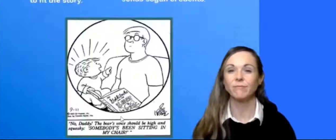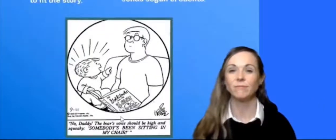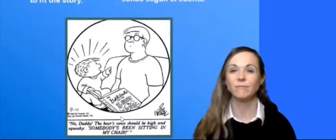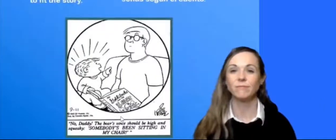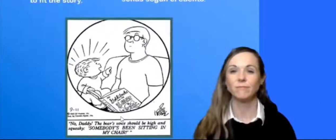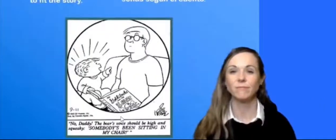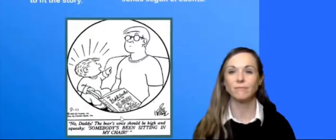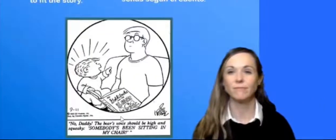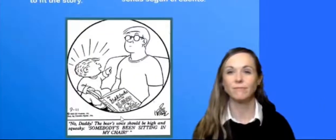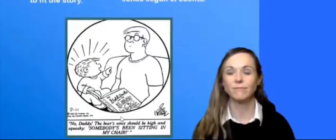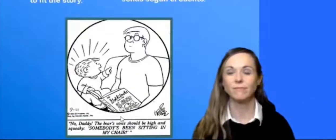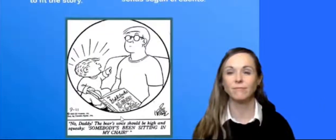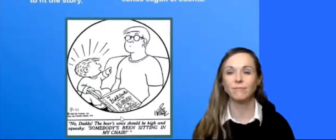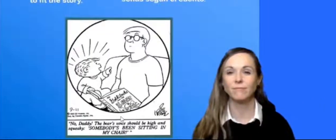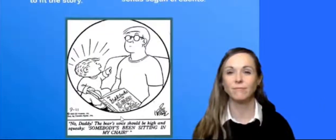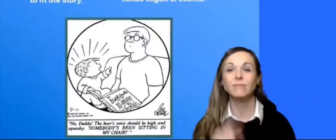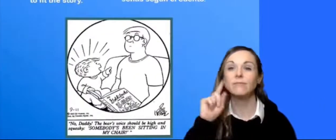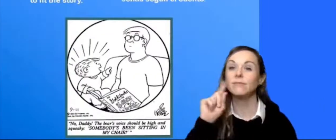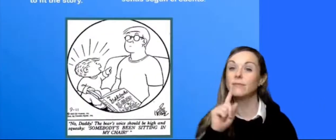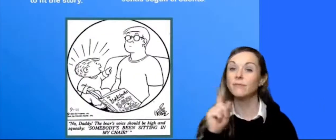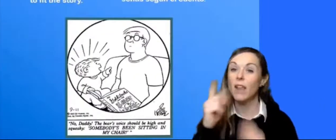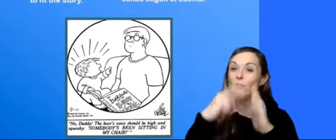parents.